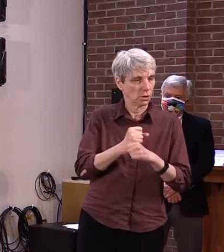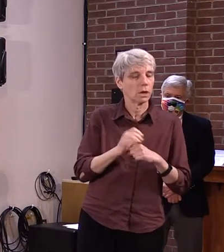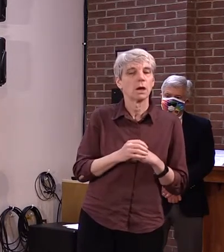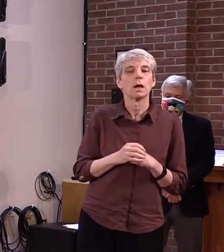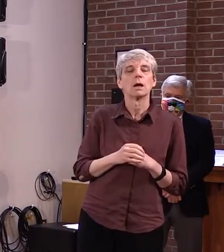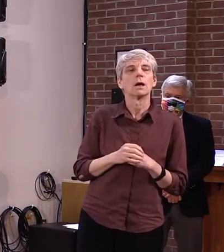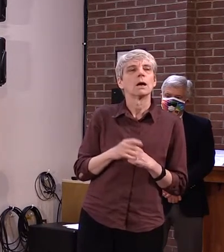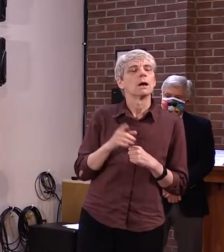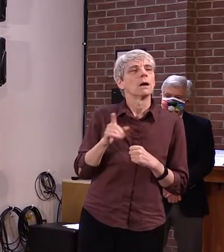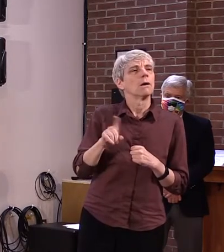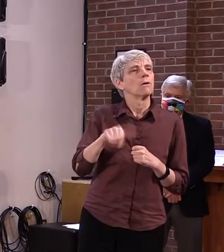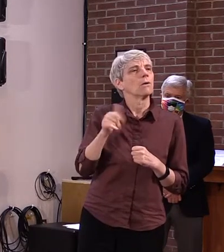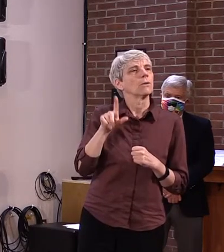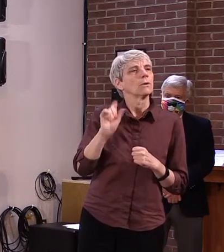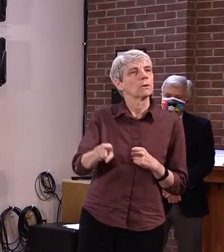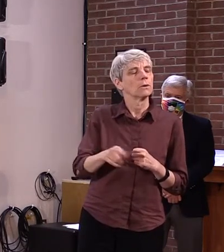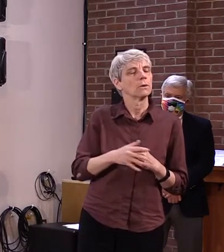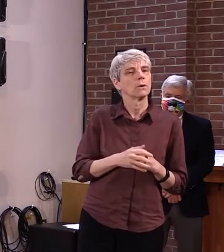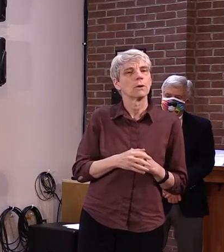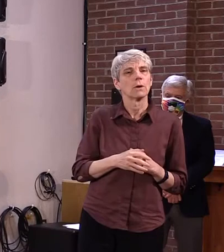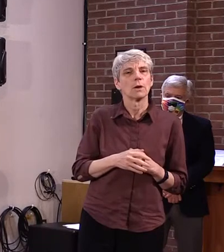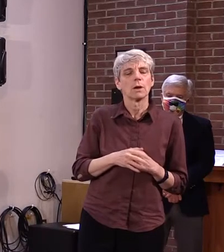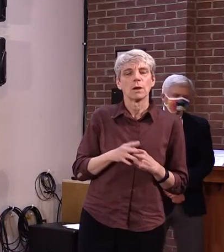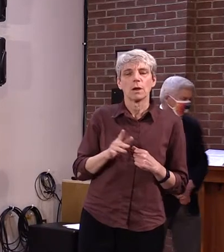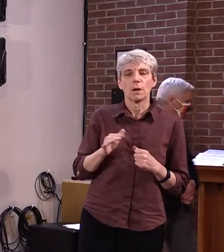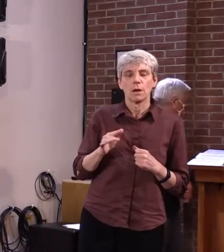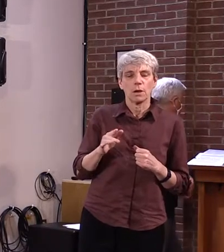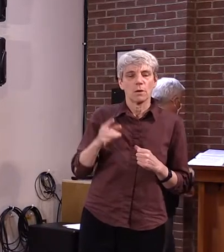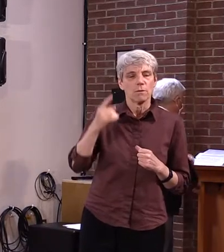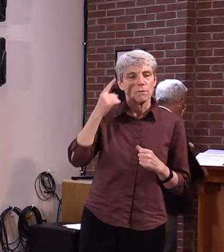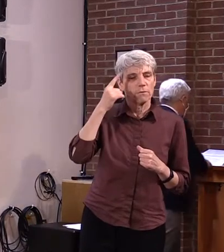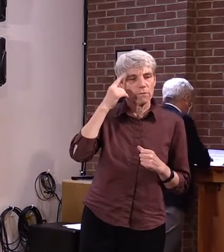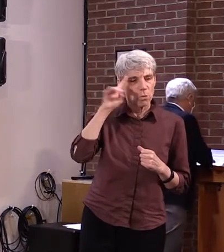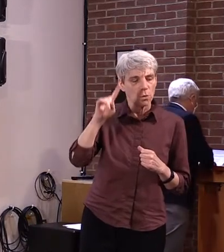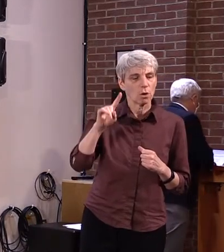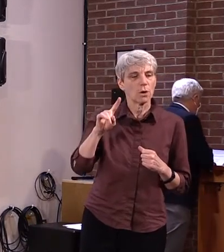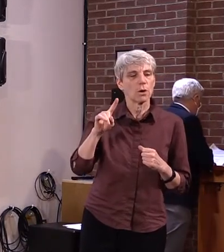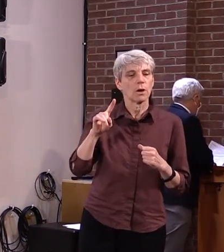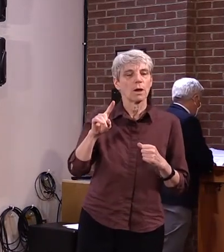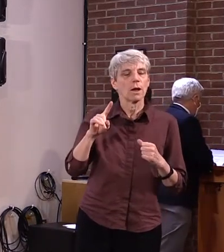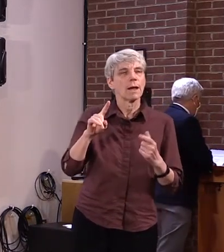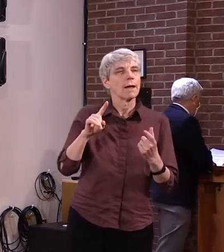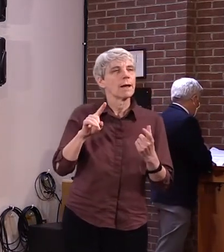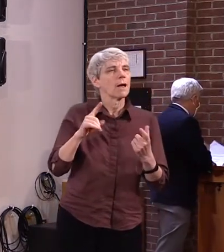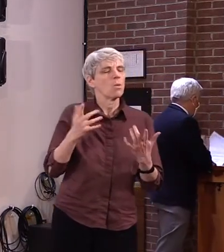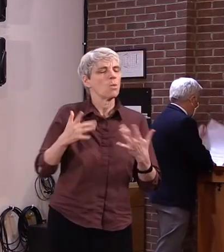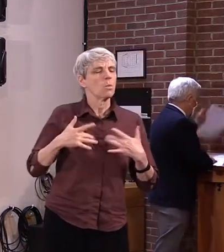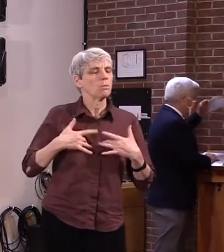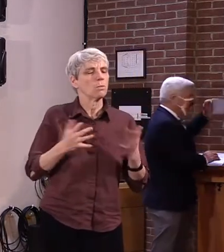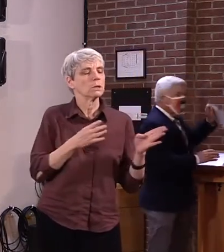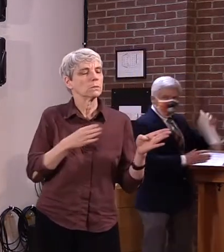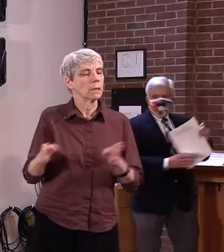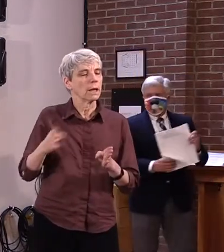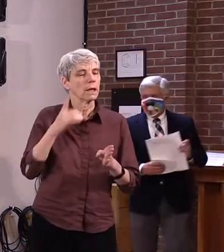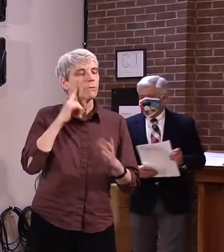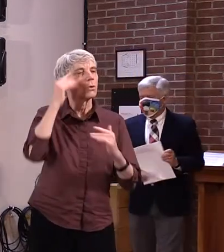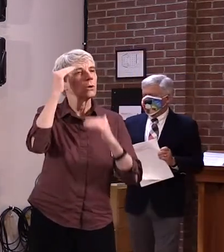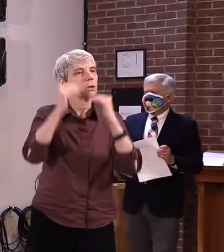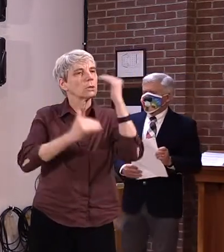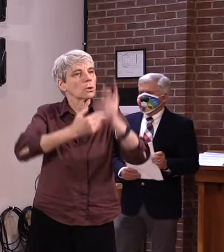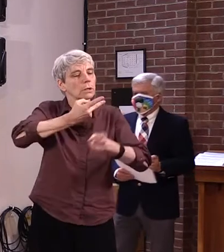together guidance for adult care centers. I believe we talked about that